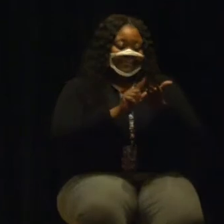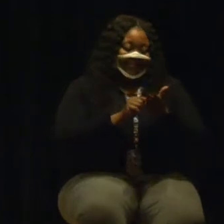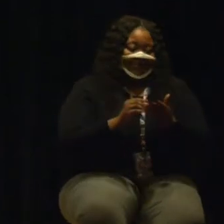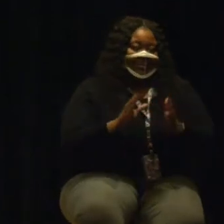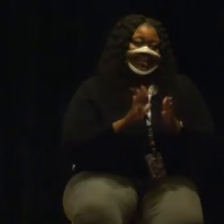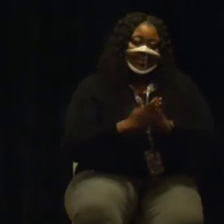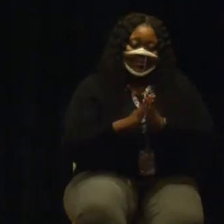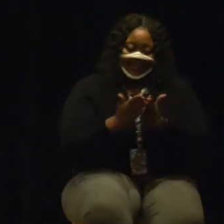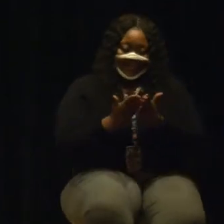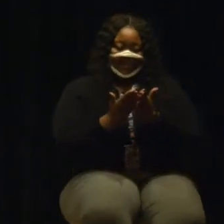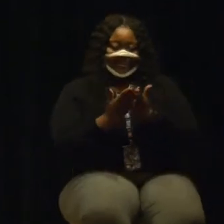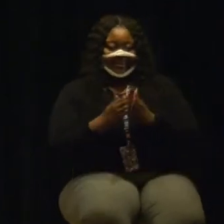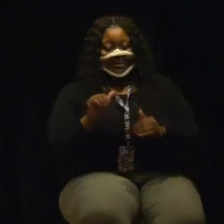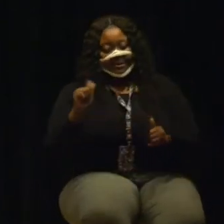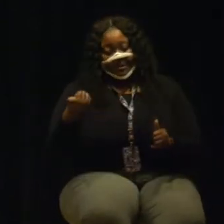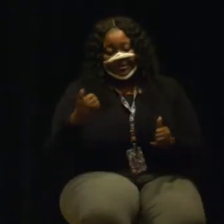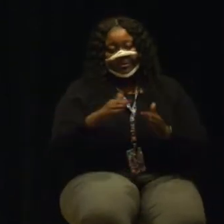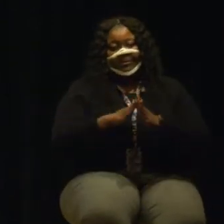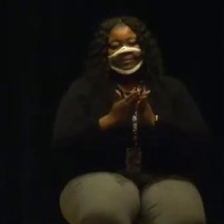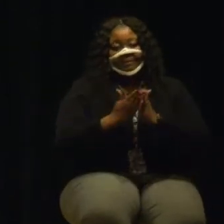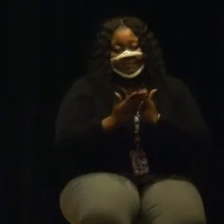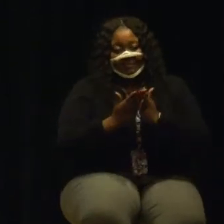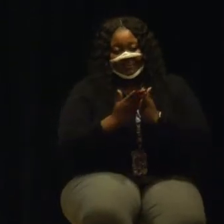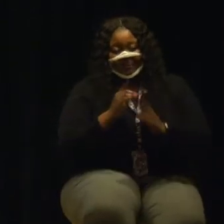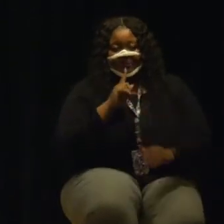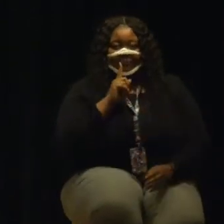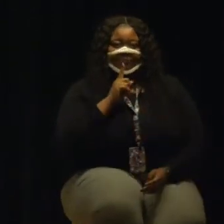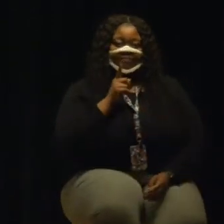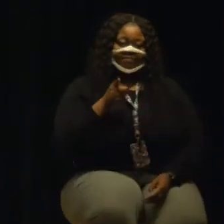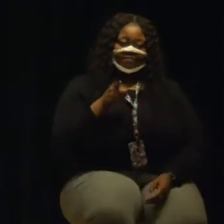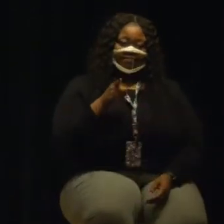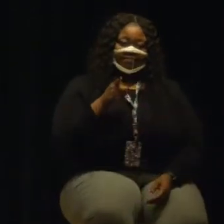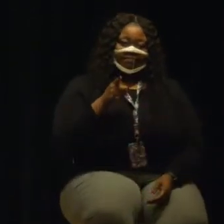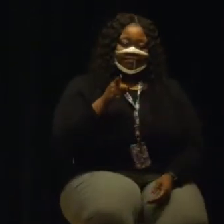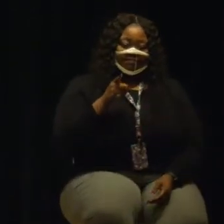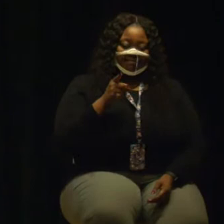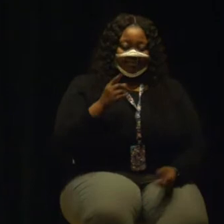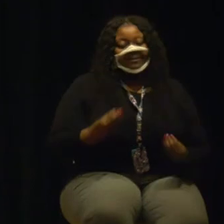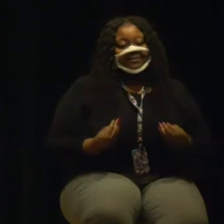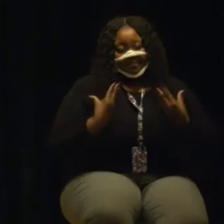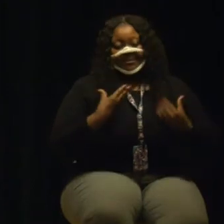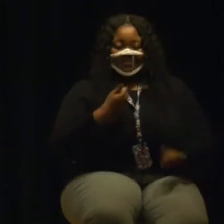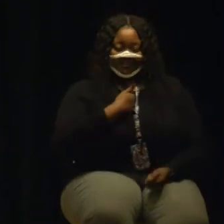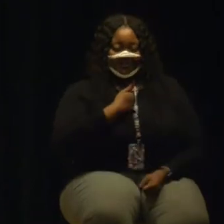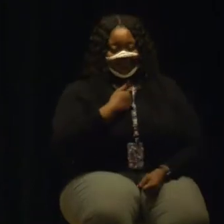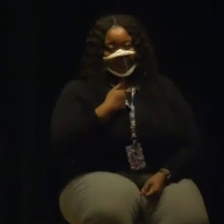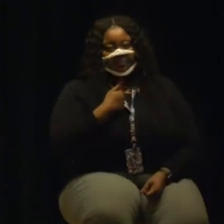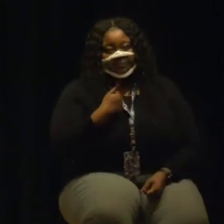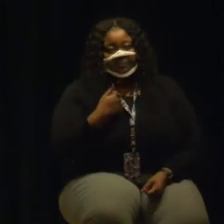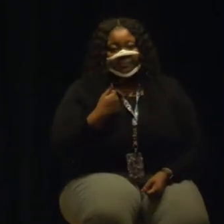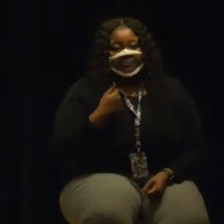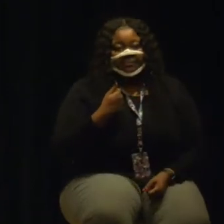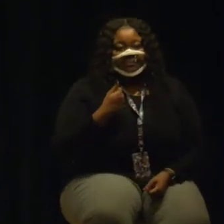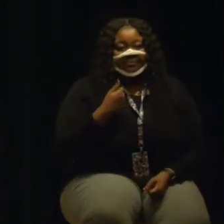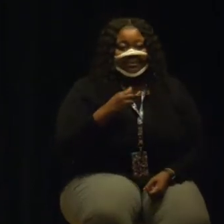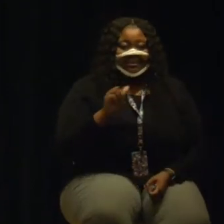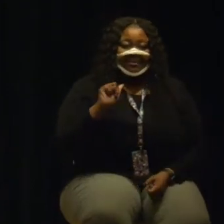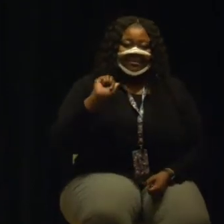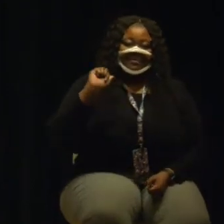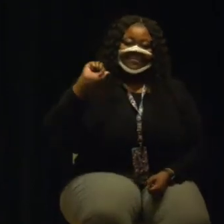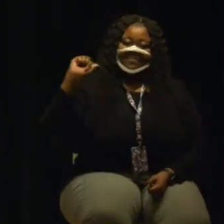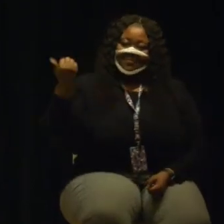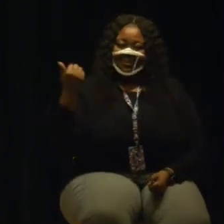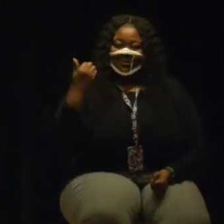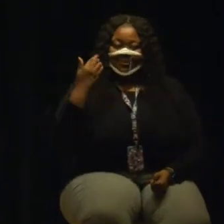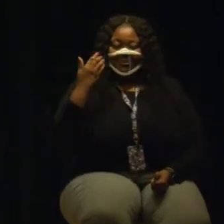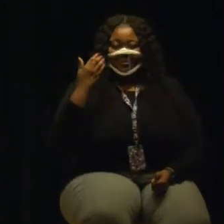volume, was another book that really gave me a template for how to deal with the kind of things that we don't like to look at all of the